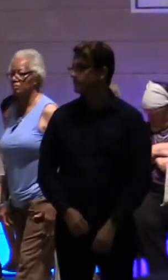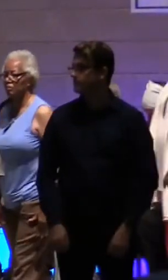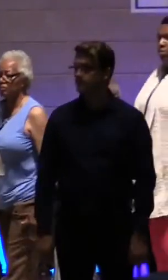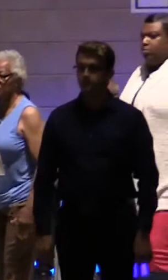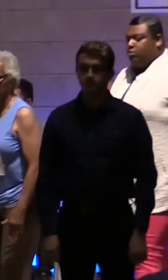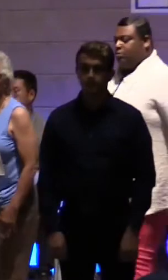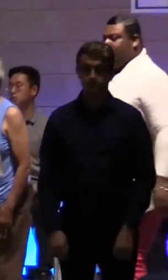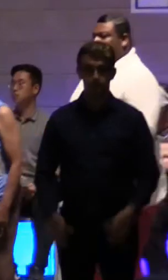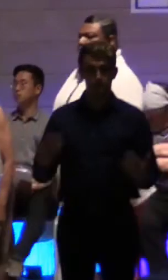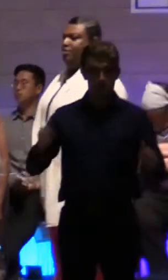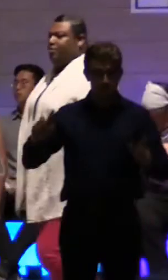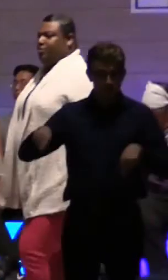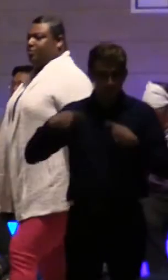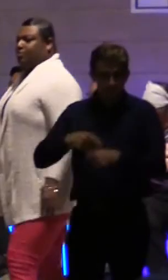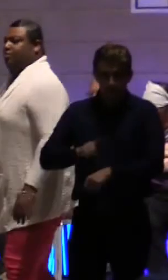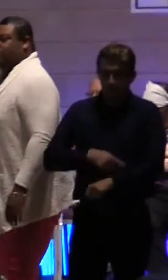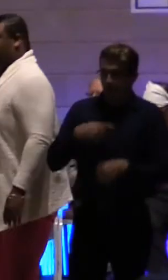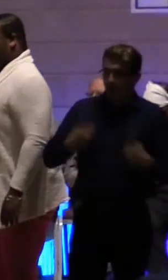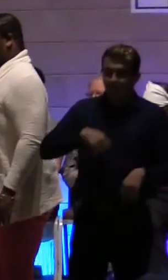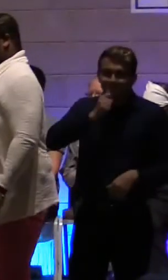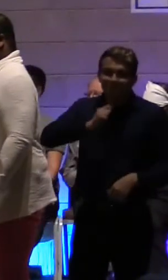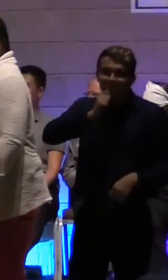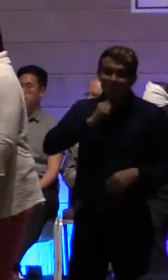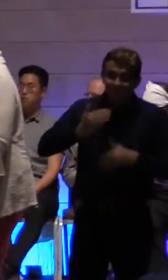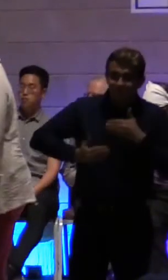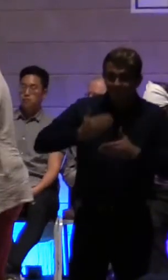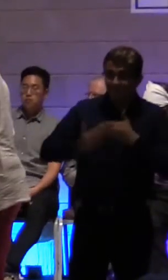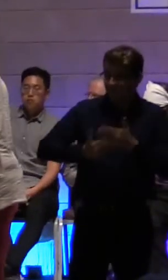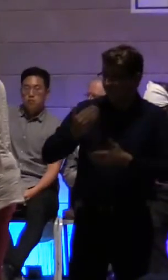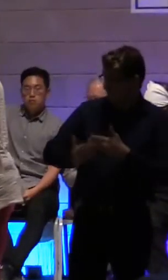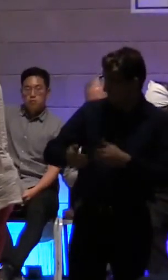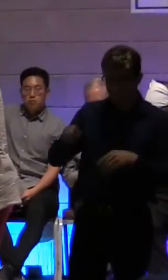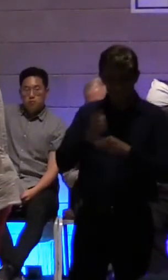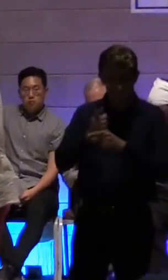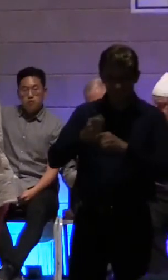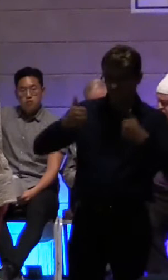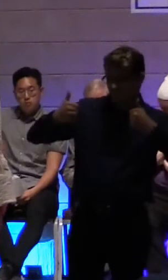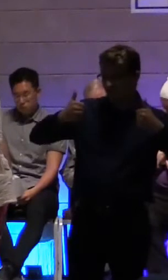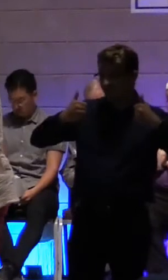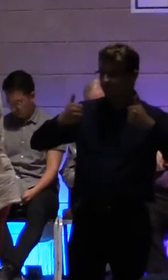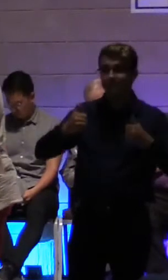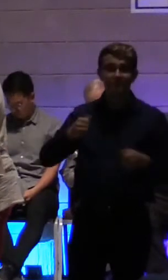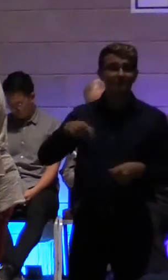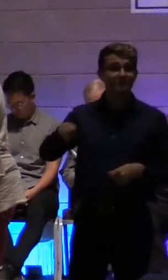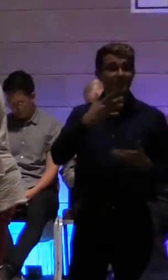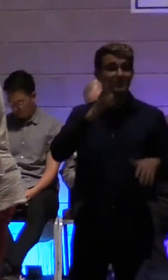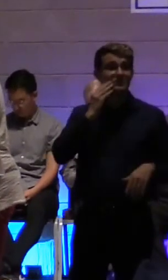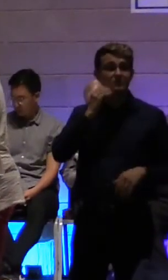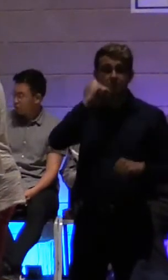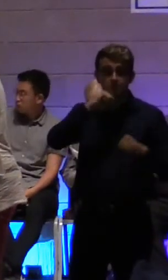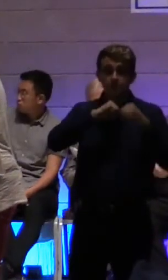but we've made it this far, haven't we? Haven't we made it this far? Has anybody been through some stuff on your